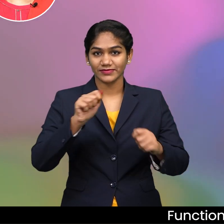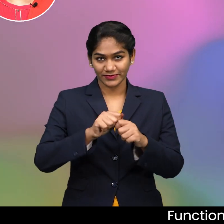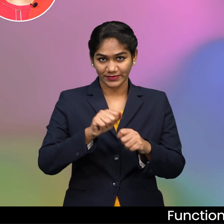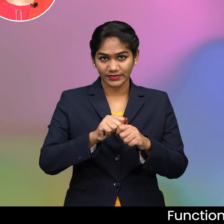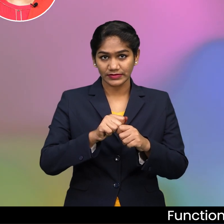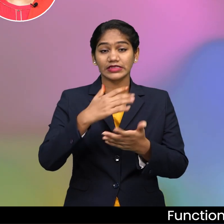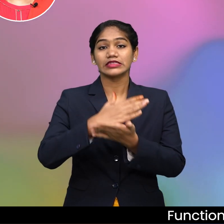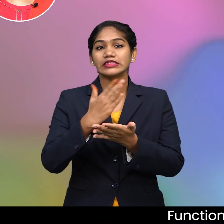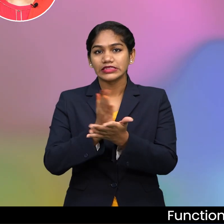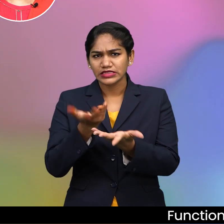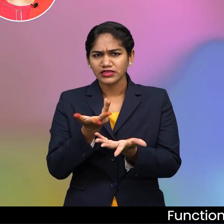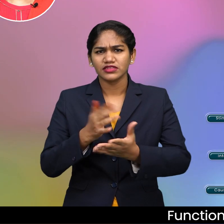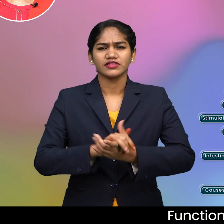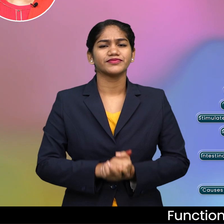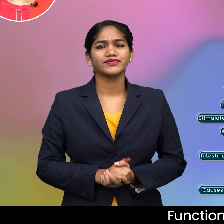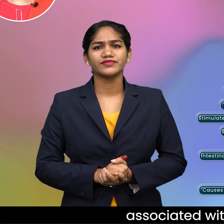Functional components